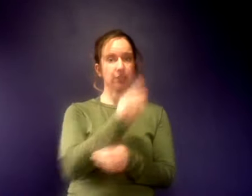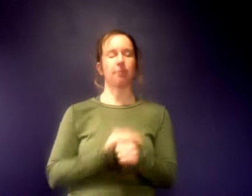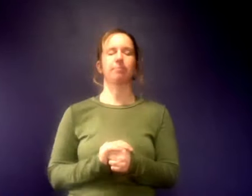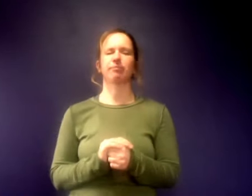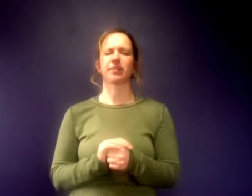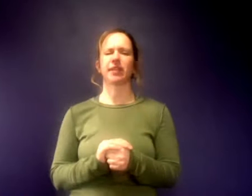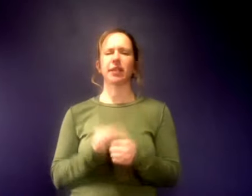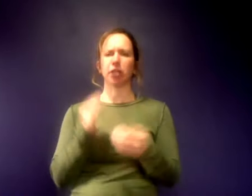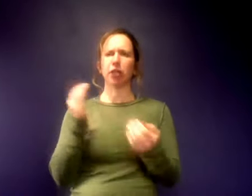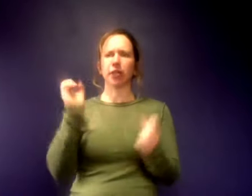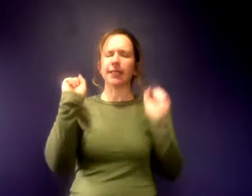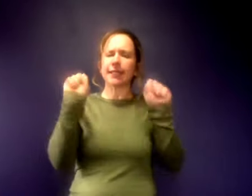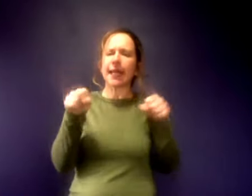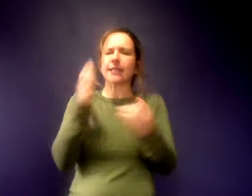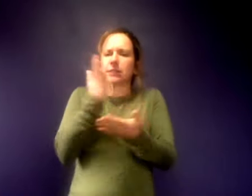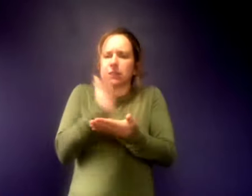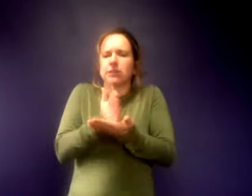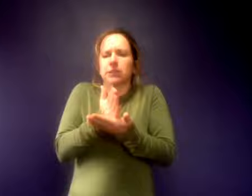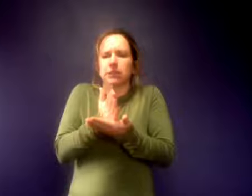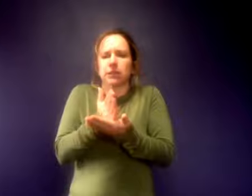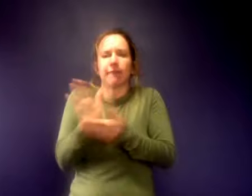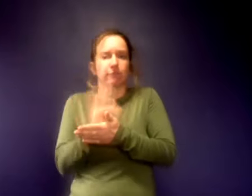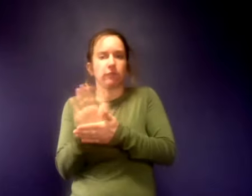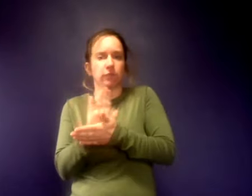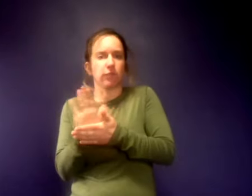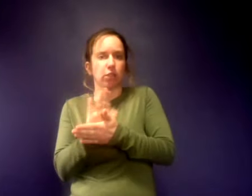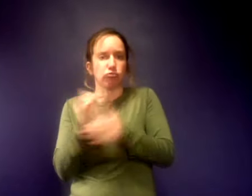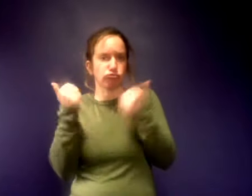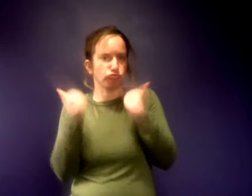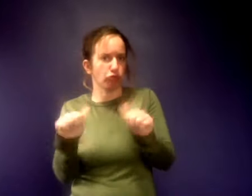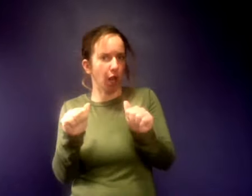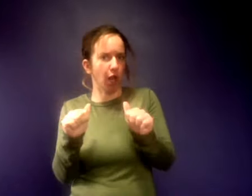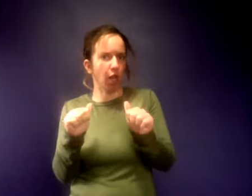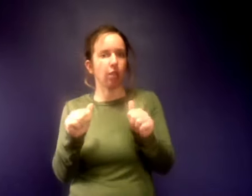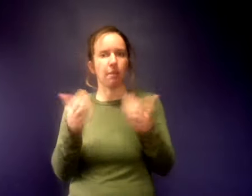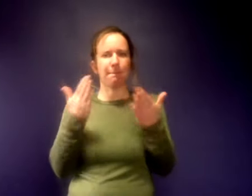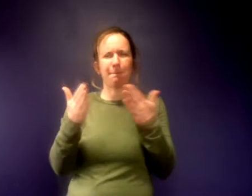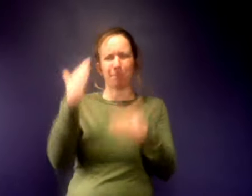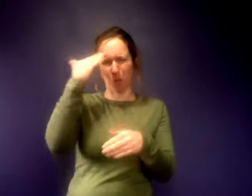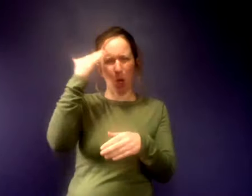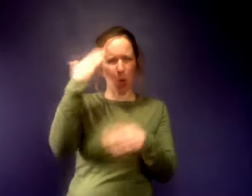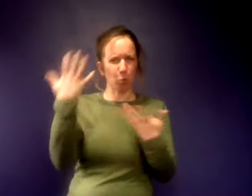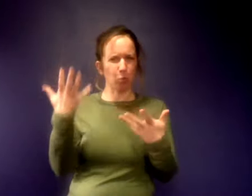answer. And the reason why I say this is a hard problem is because the answer has more numbers than